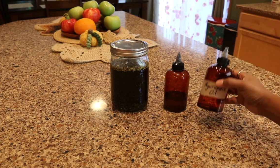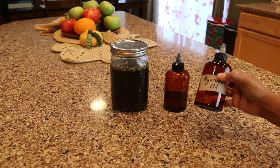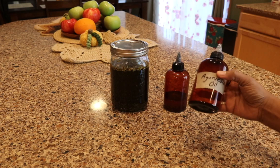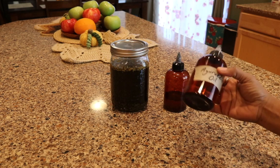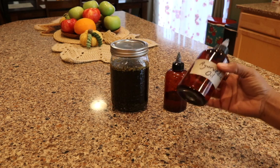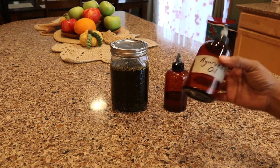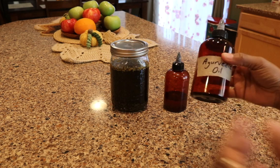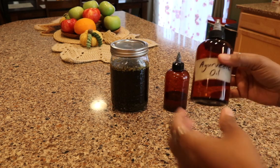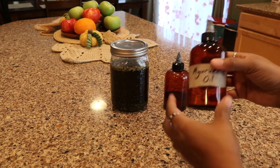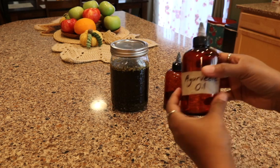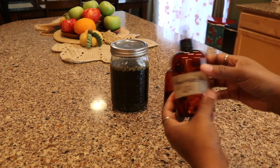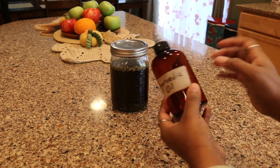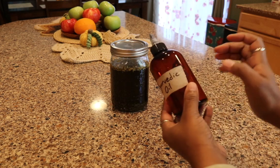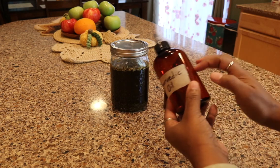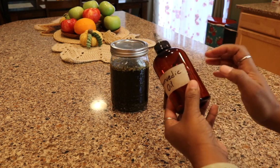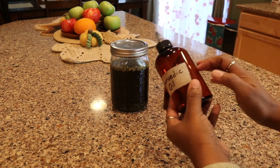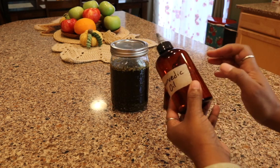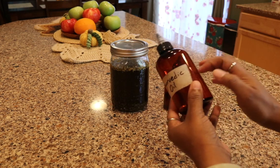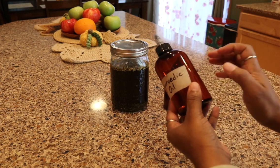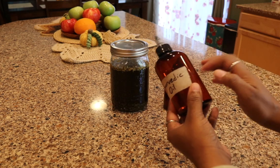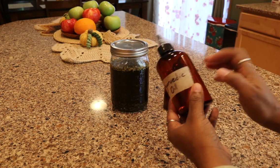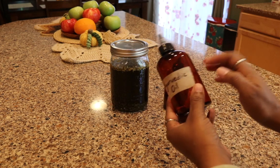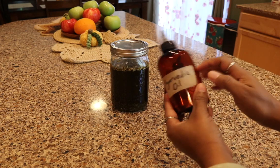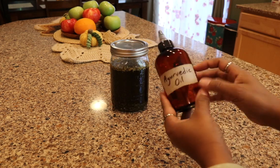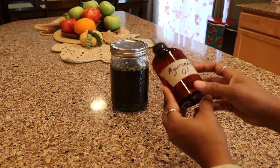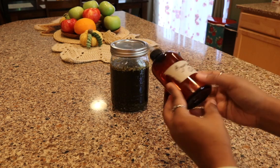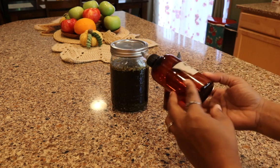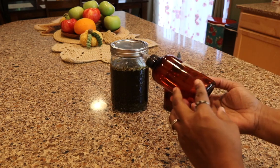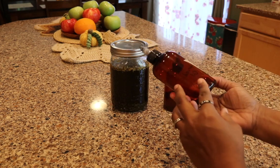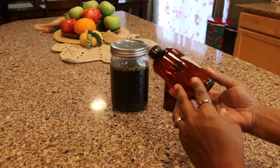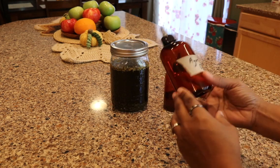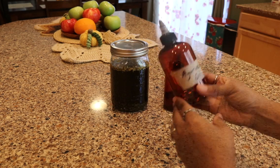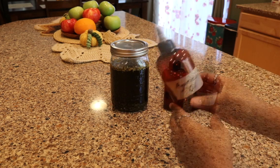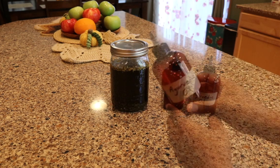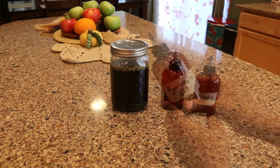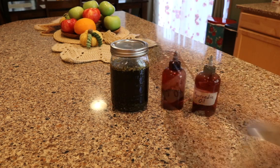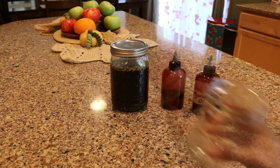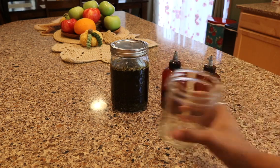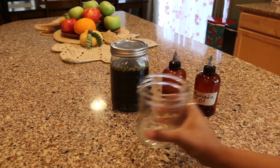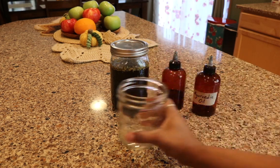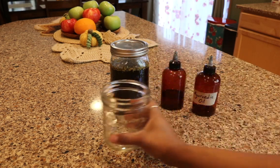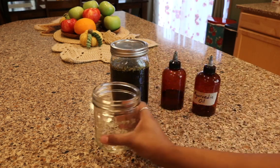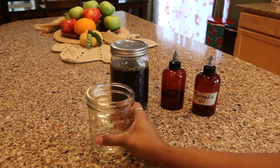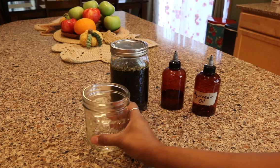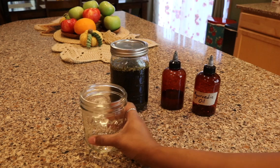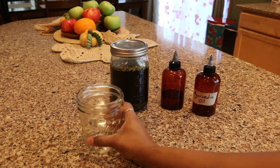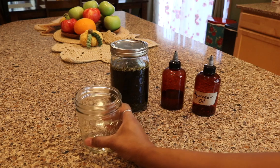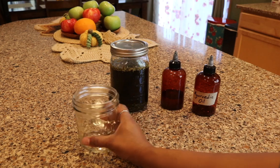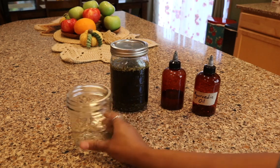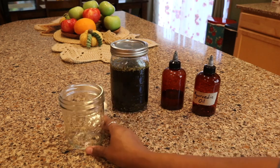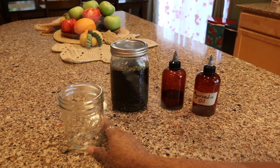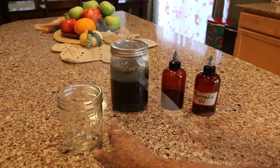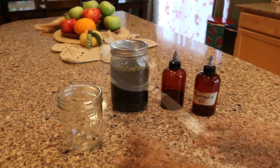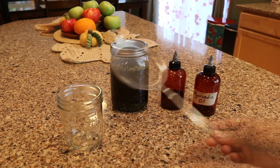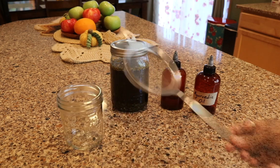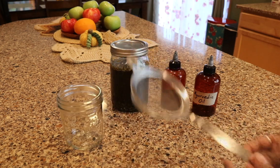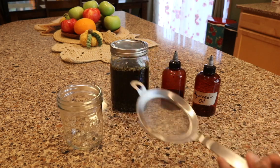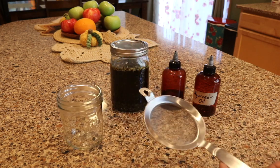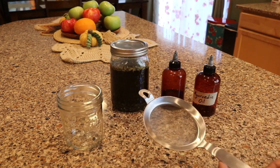bottles. This is just a plastic amber bottle that I use for my Ayurvedic oils. So I'm going to grab a jar and